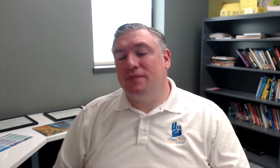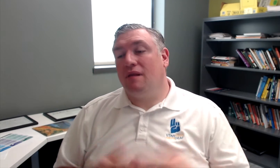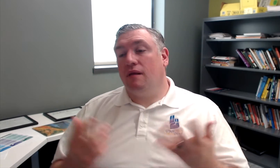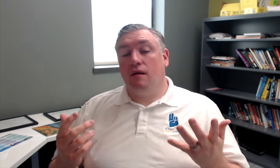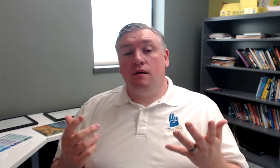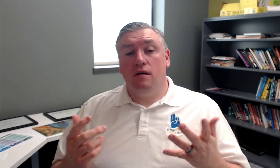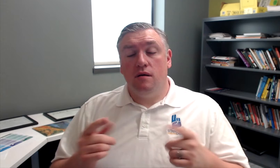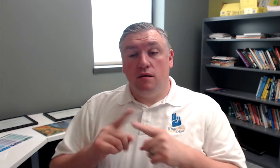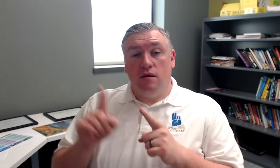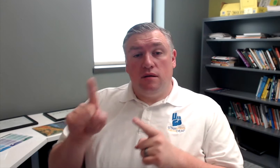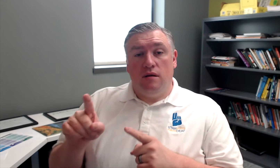of that.